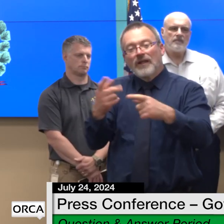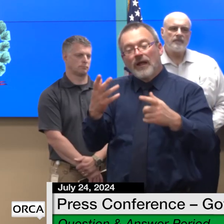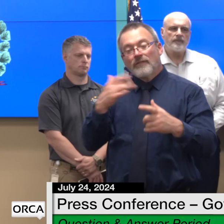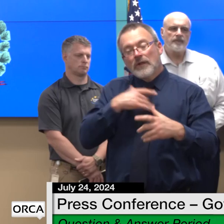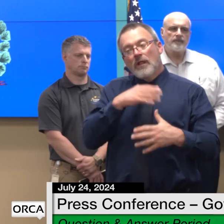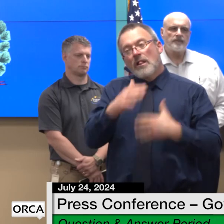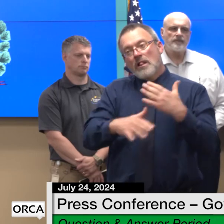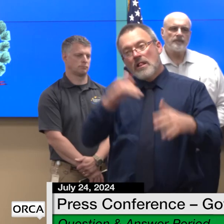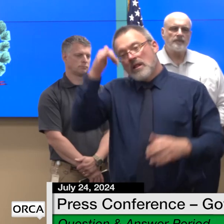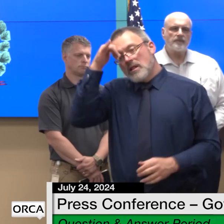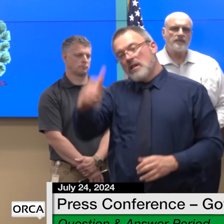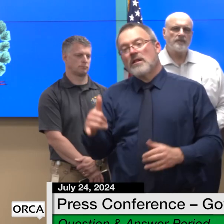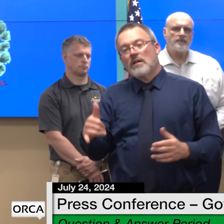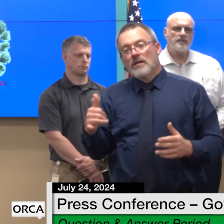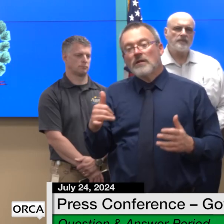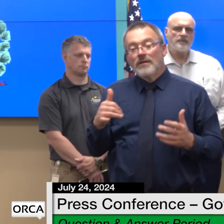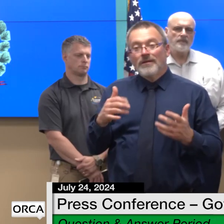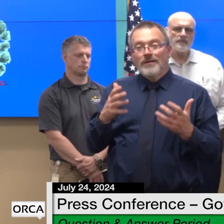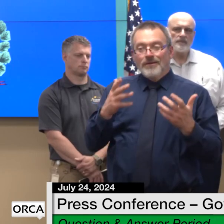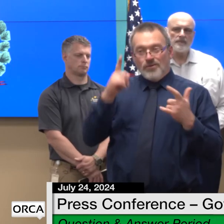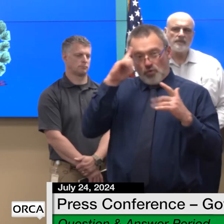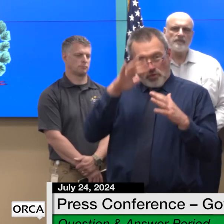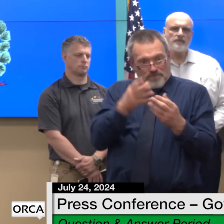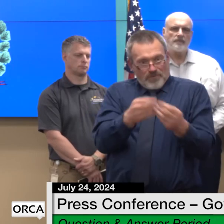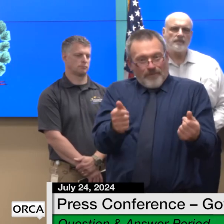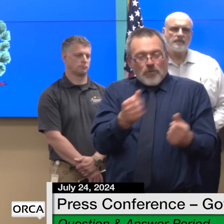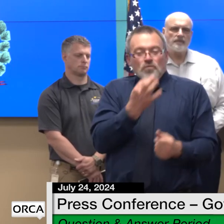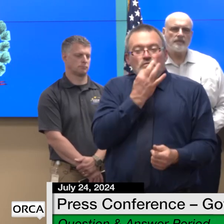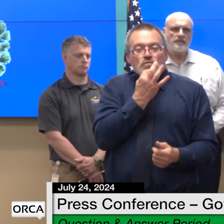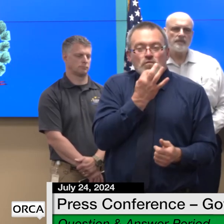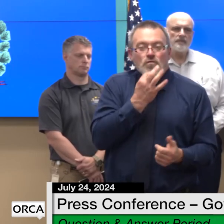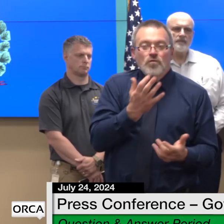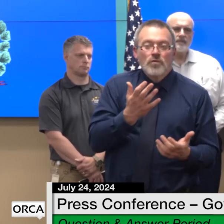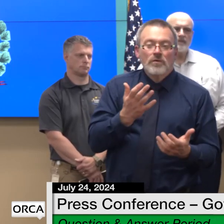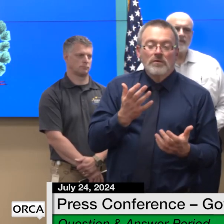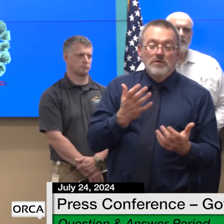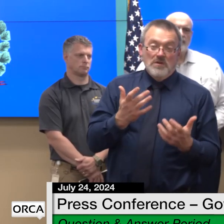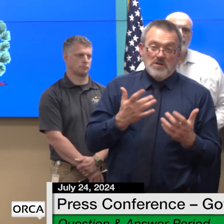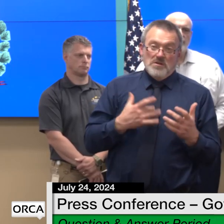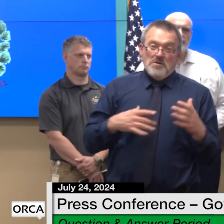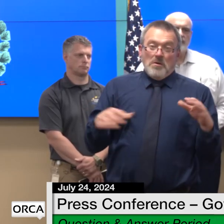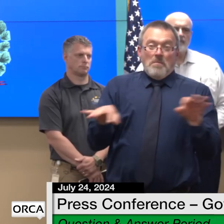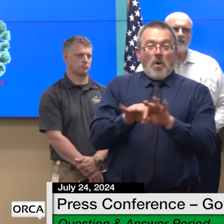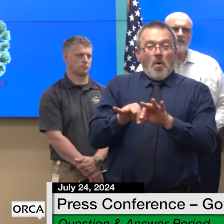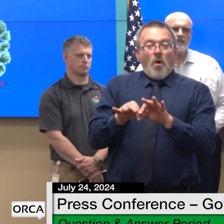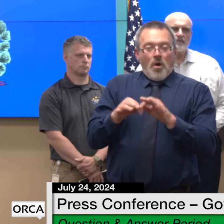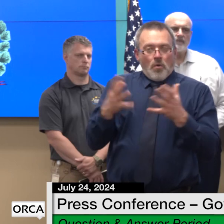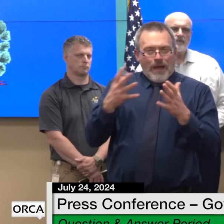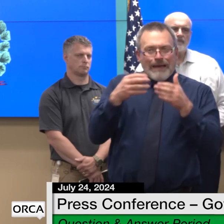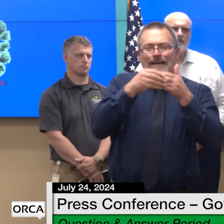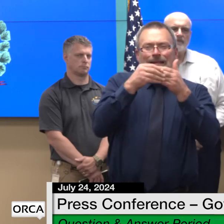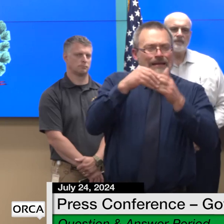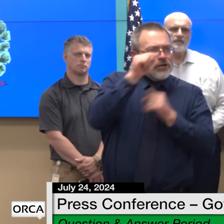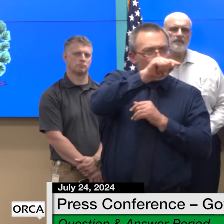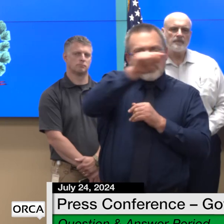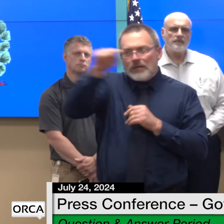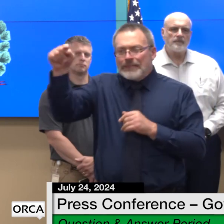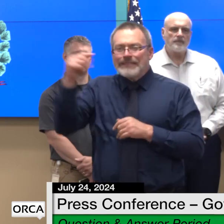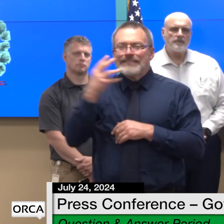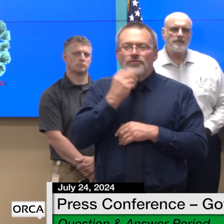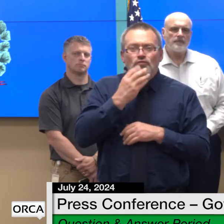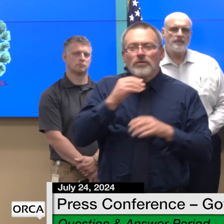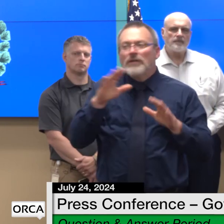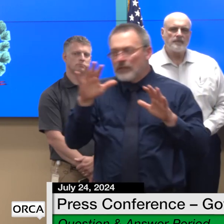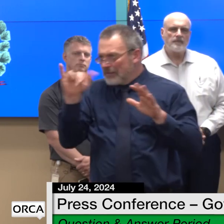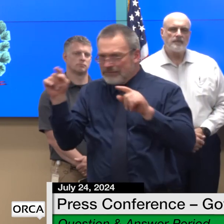hope to see some resolution. And I think it's important to hear from the leader of Israel at this point.